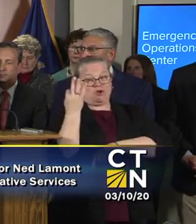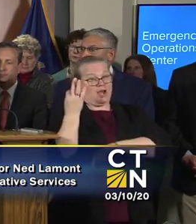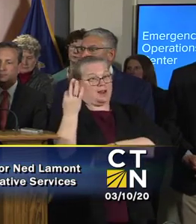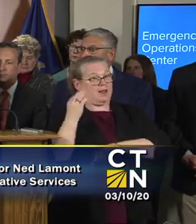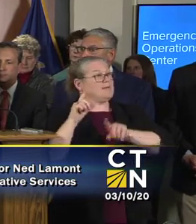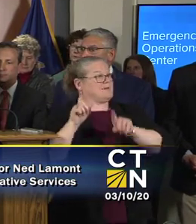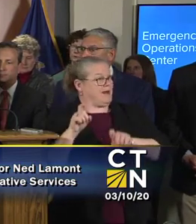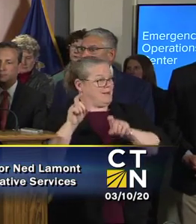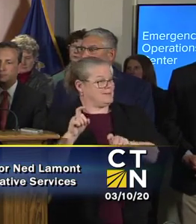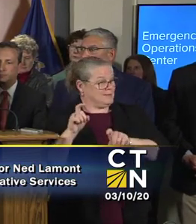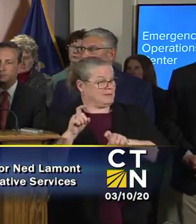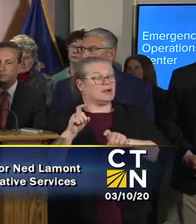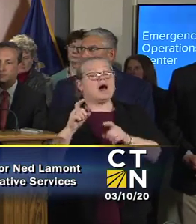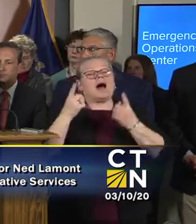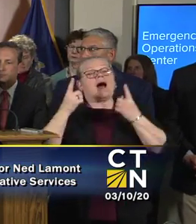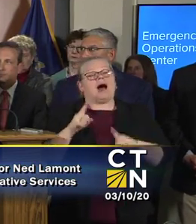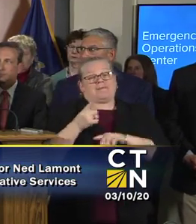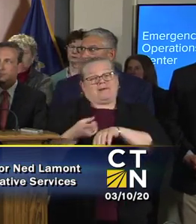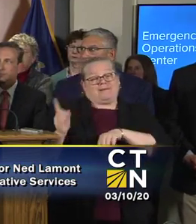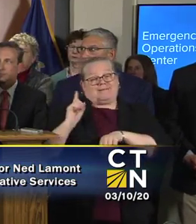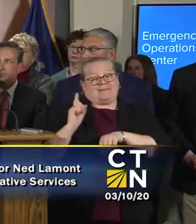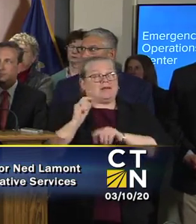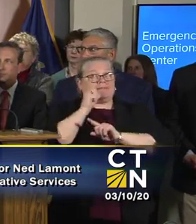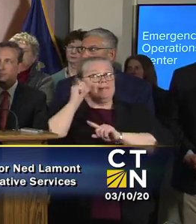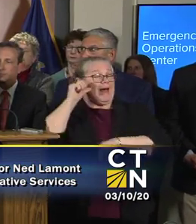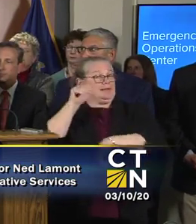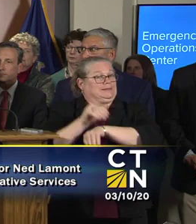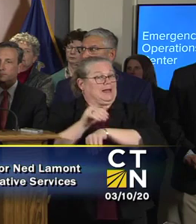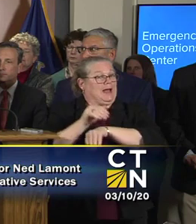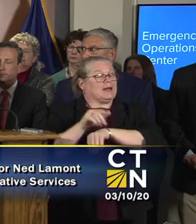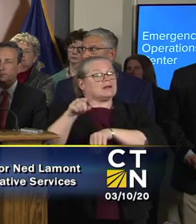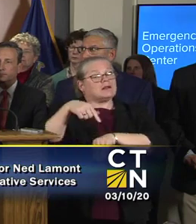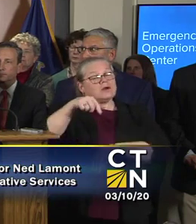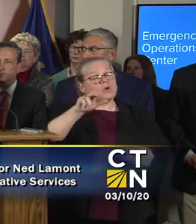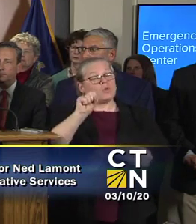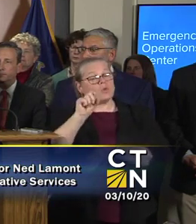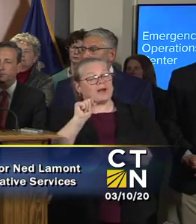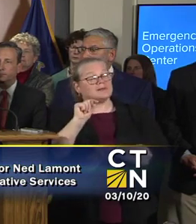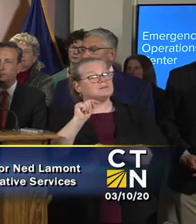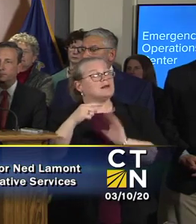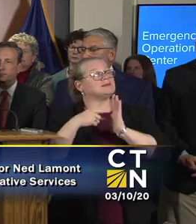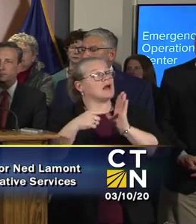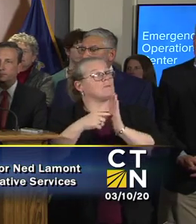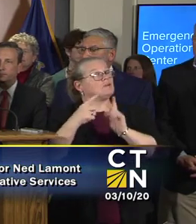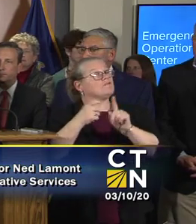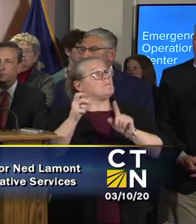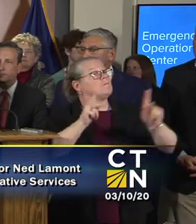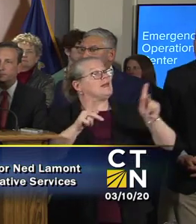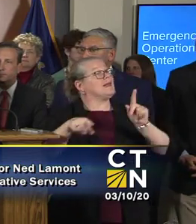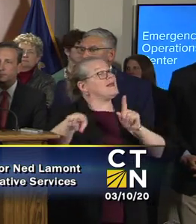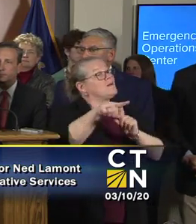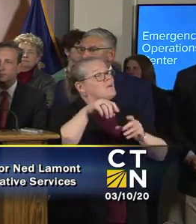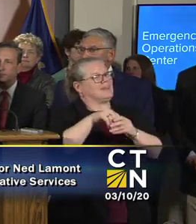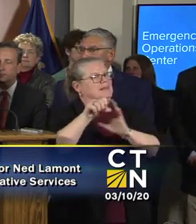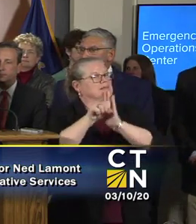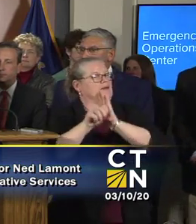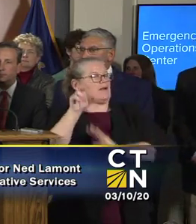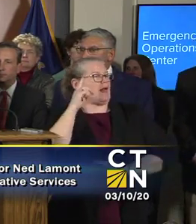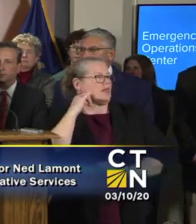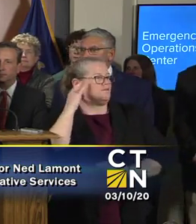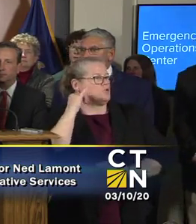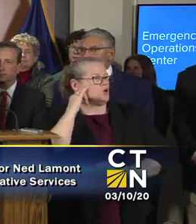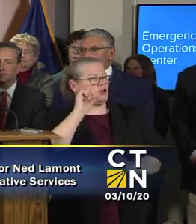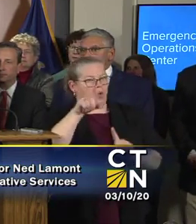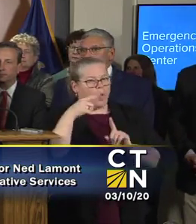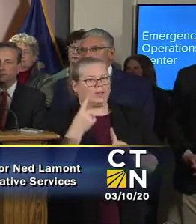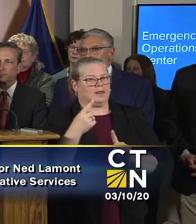we were told that they are only accepting samples at this time from the state of California. The lab that they brought online is in the state of California. California, as I